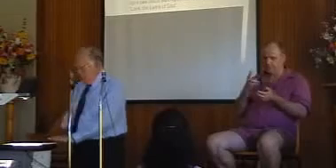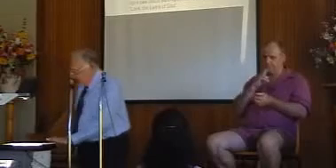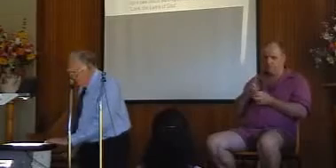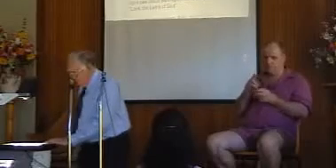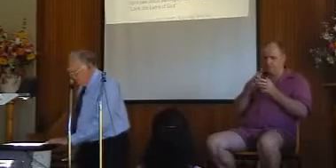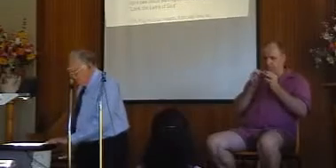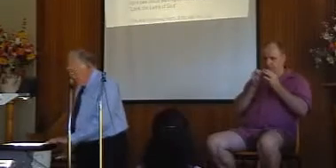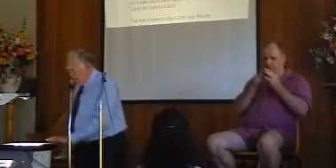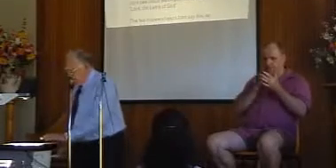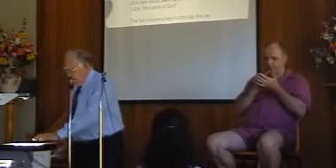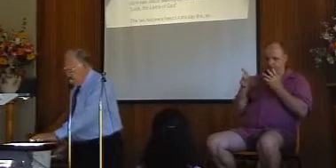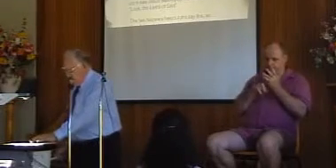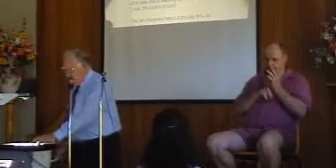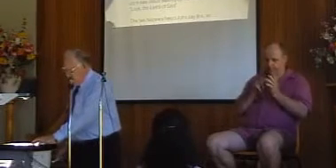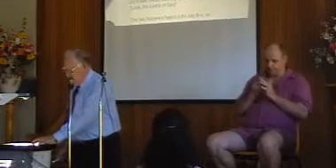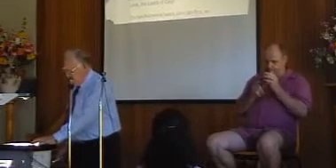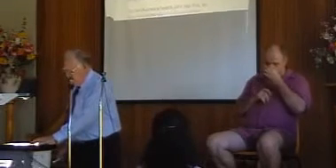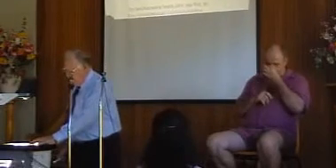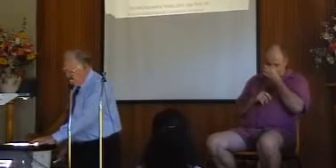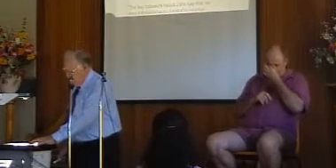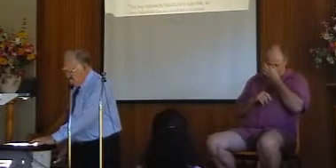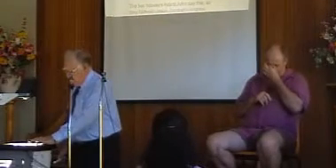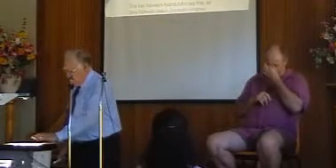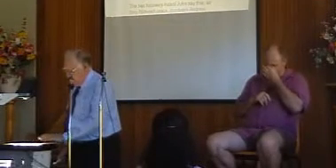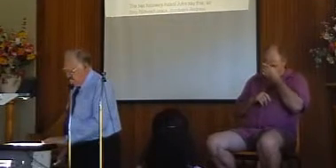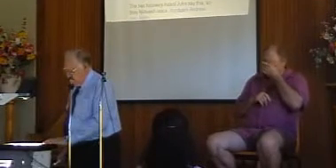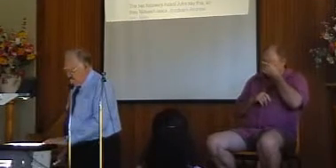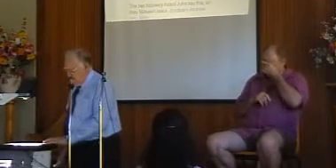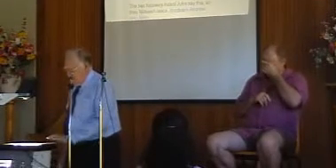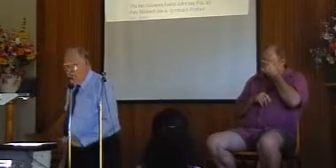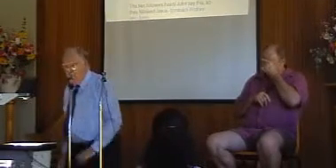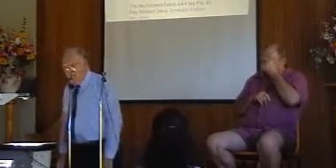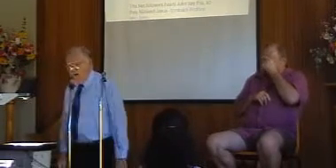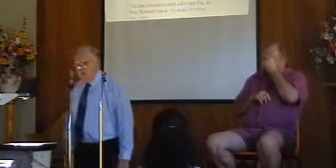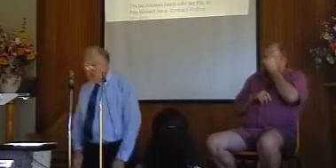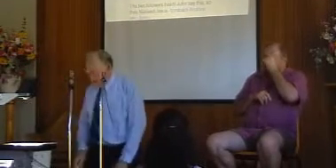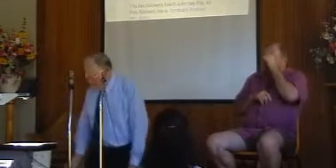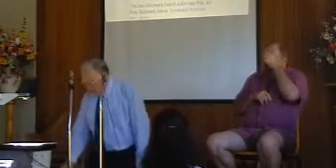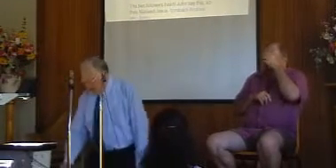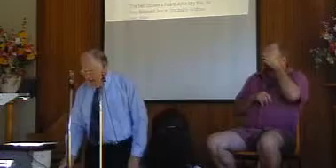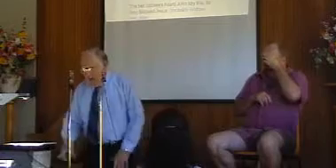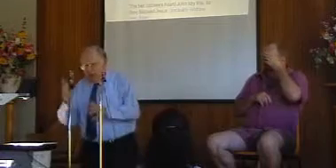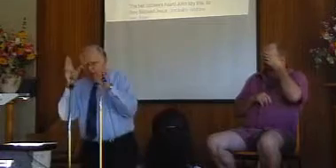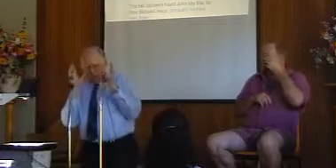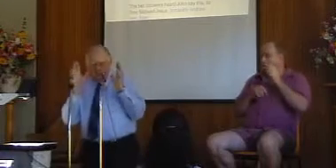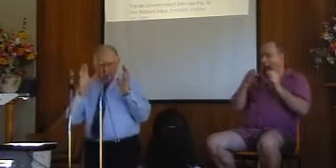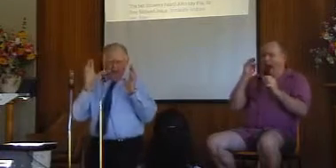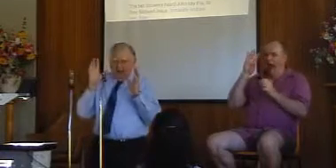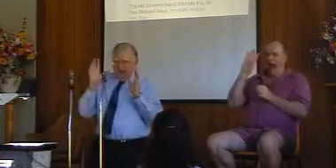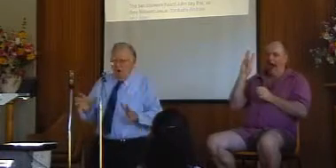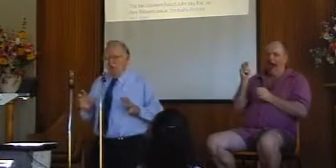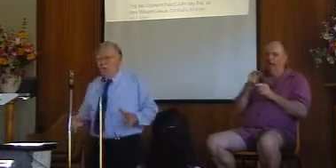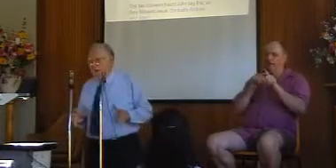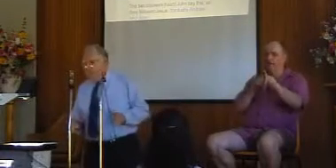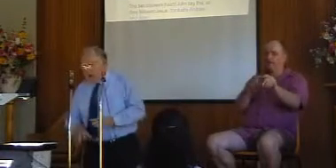look! And the two followers heard John say this, so they followed Jesus. Now,